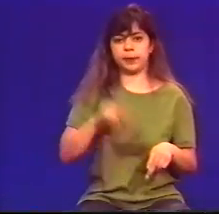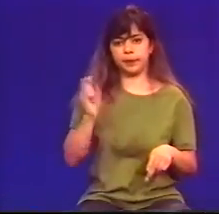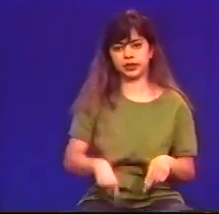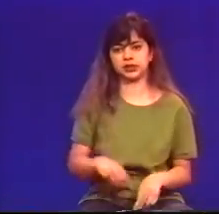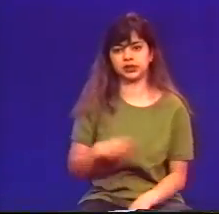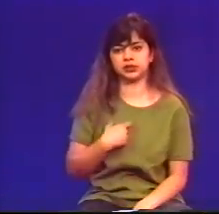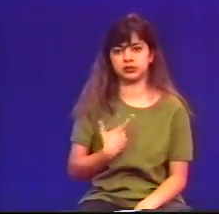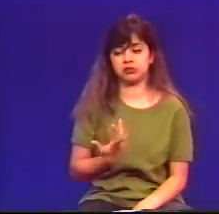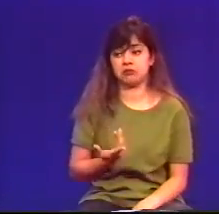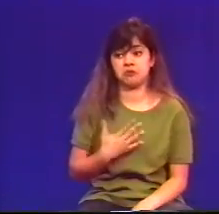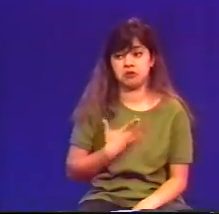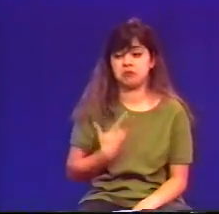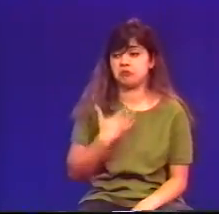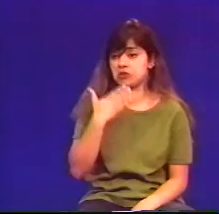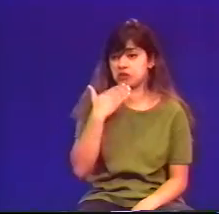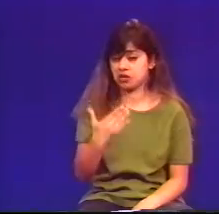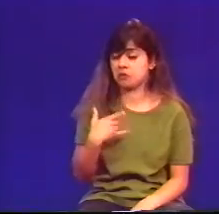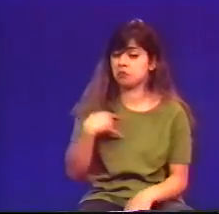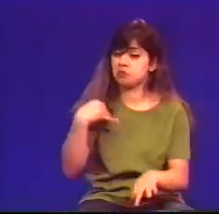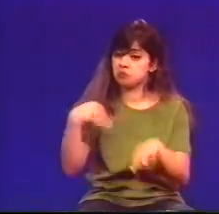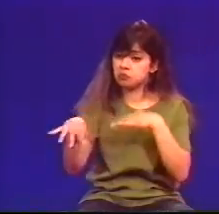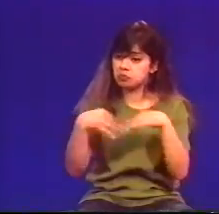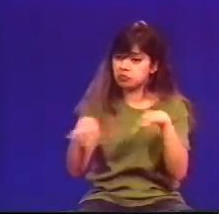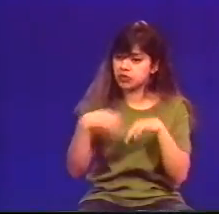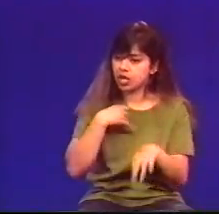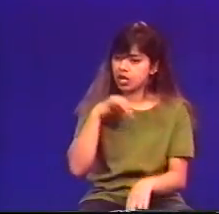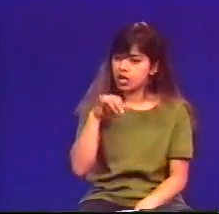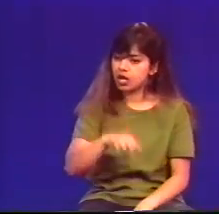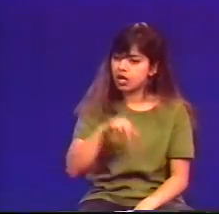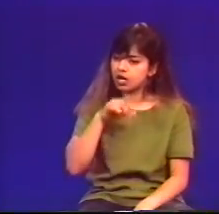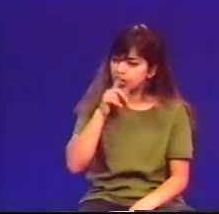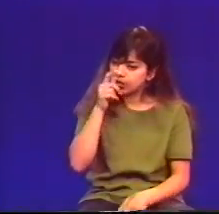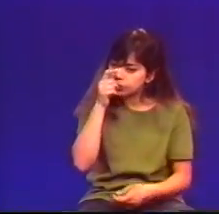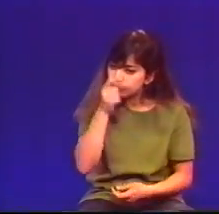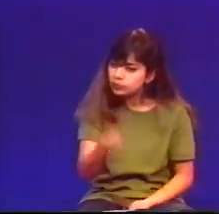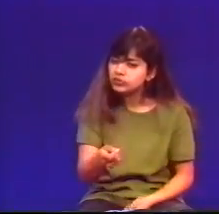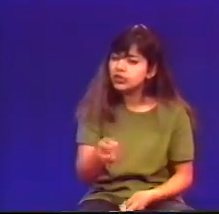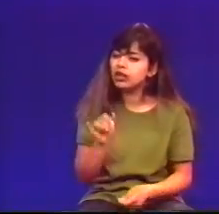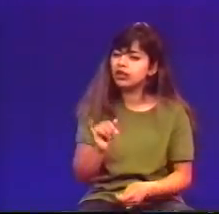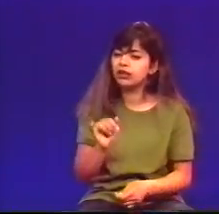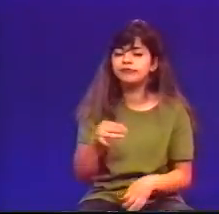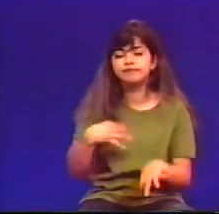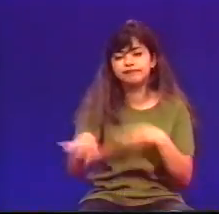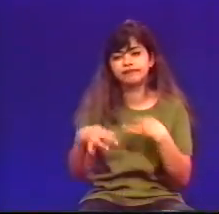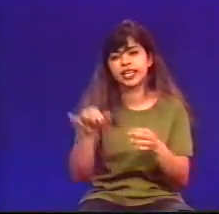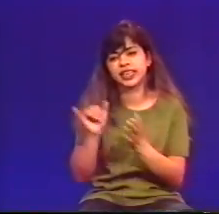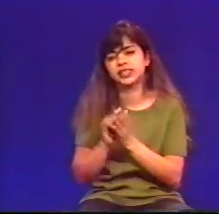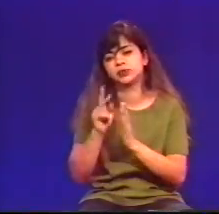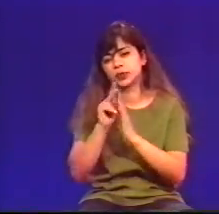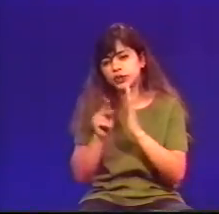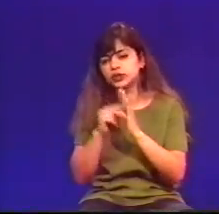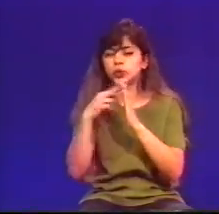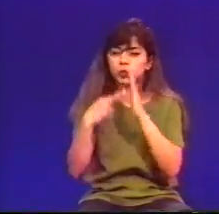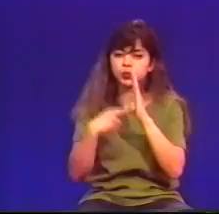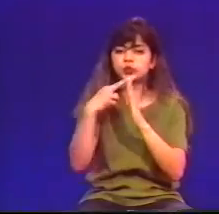what I had never learned, having never grown up using interpreters, which is there are certain standards and expectations for professional